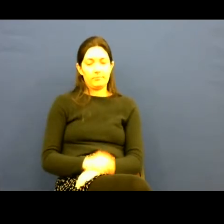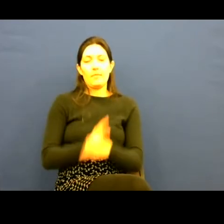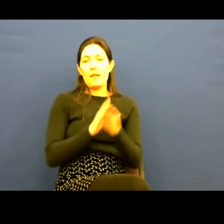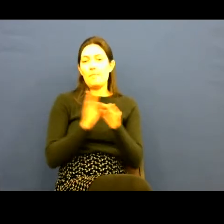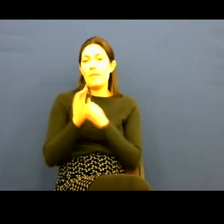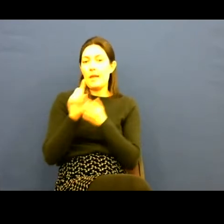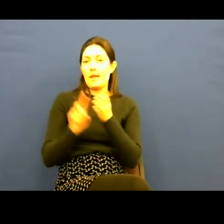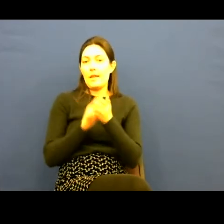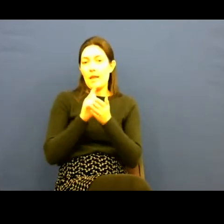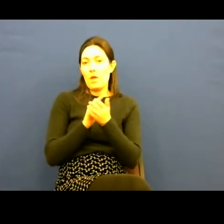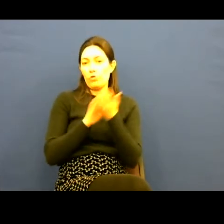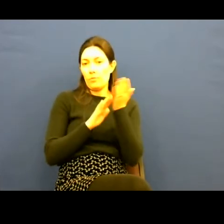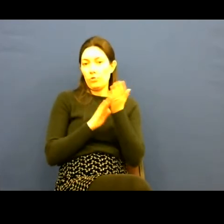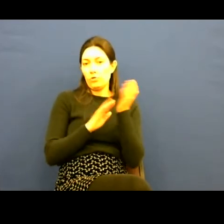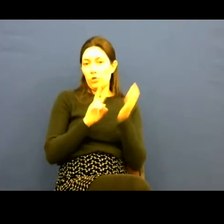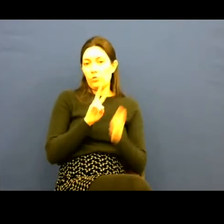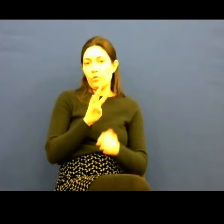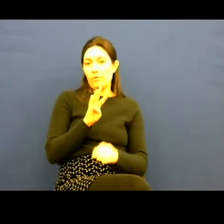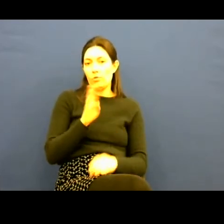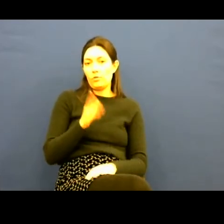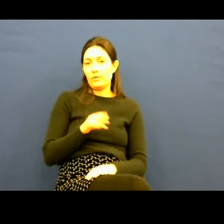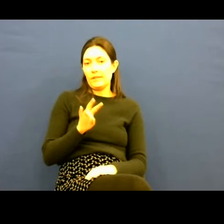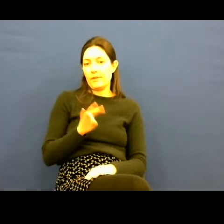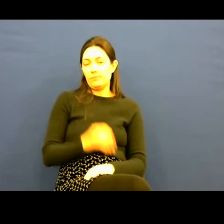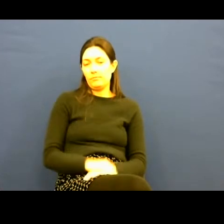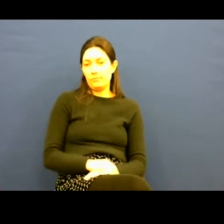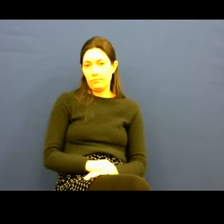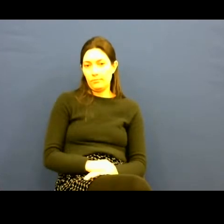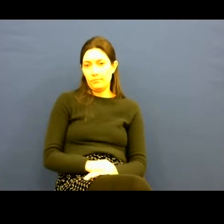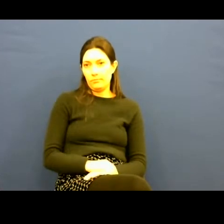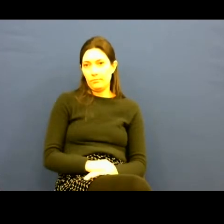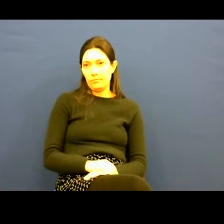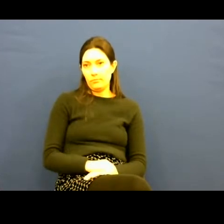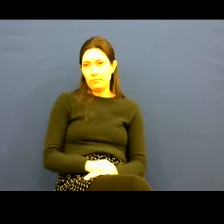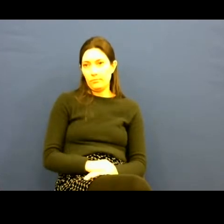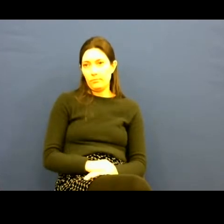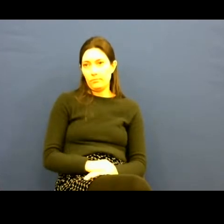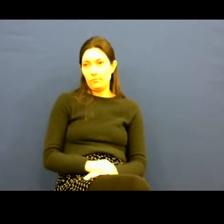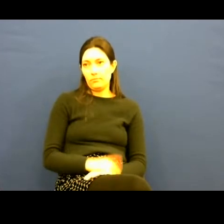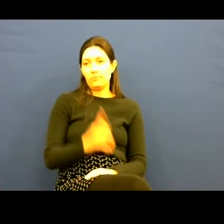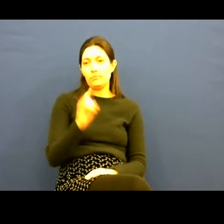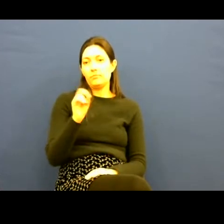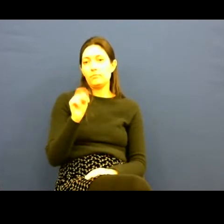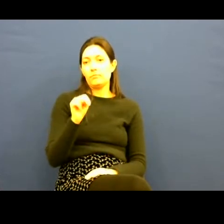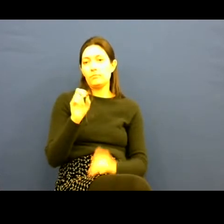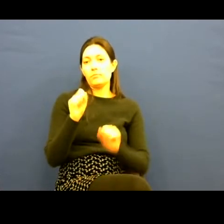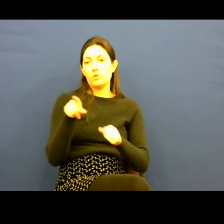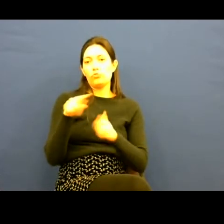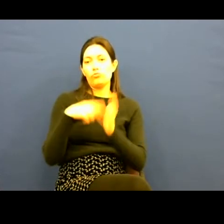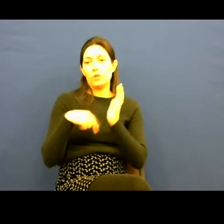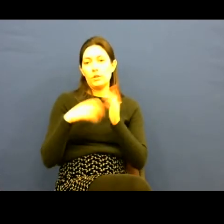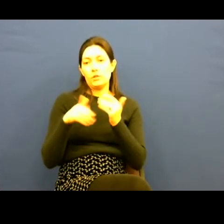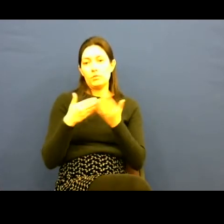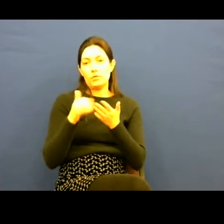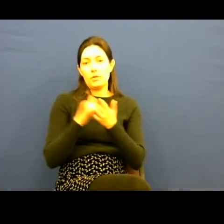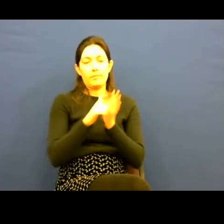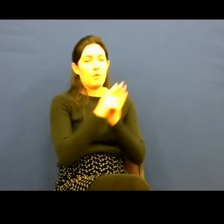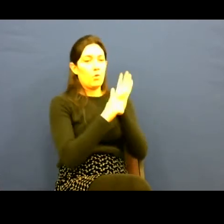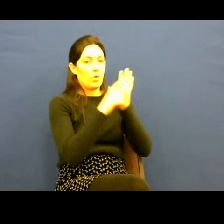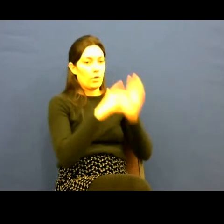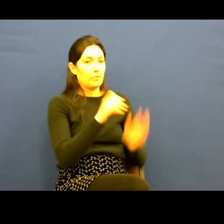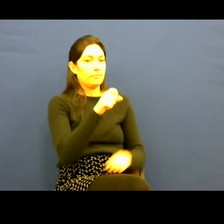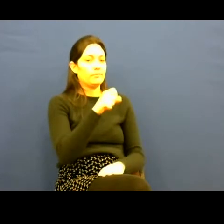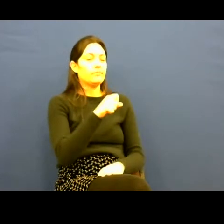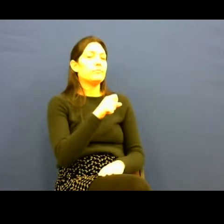are 24 hours a day, 7 days a week. Don, could you read the conditions? Yep. Subject to site plan approval